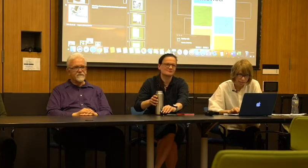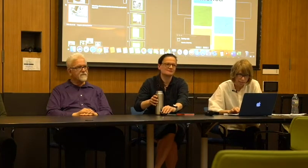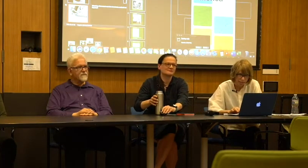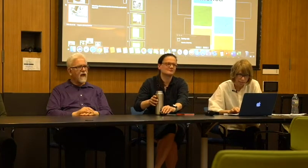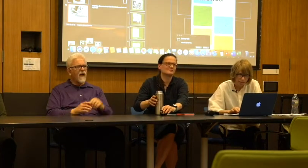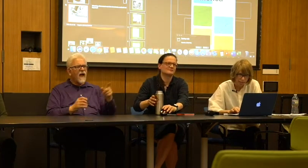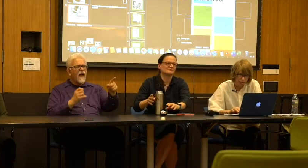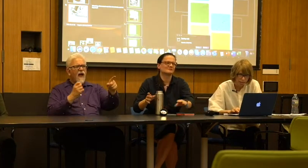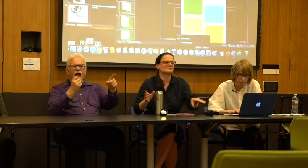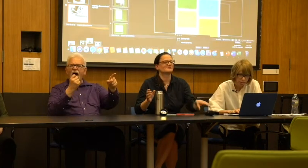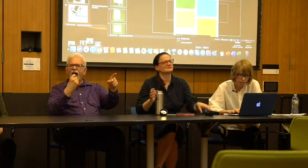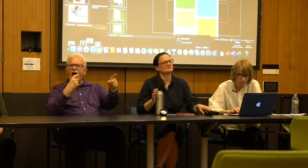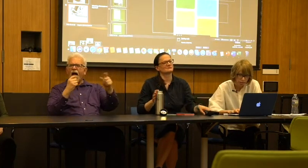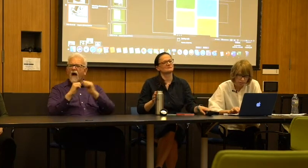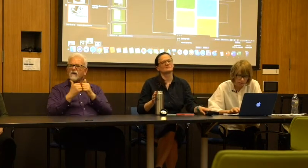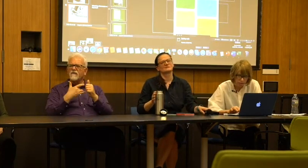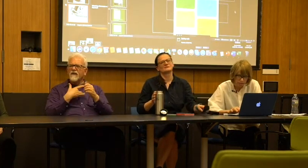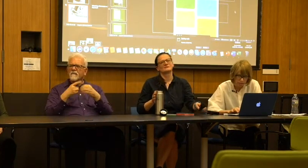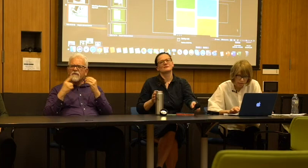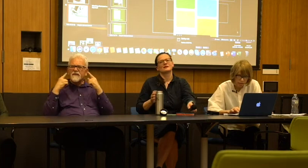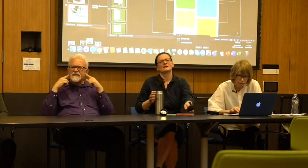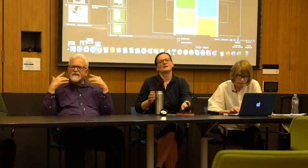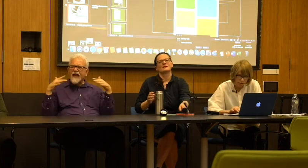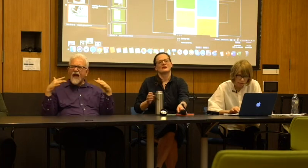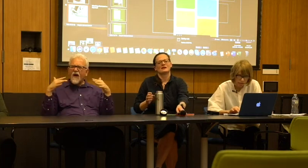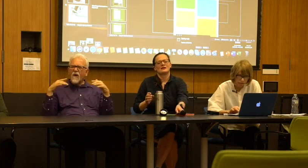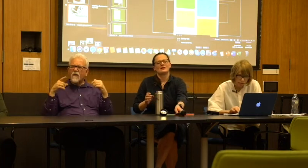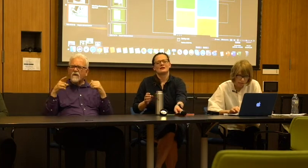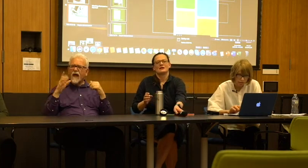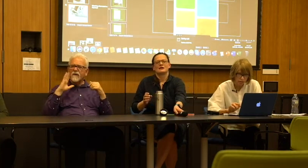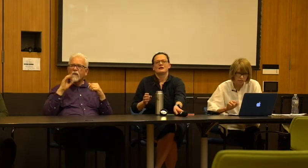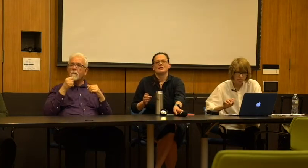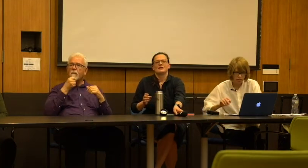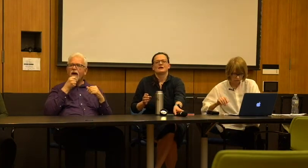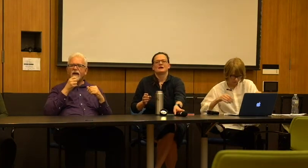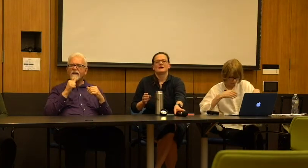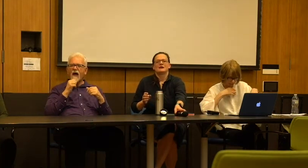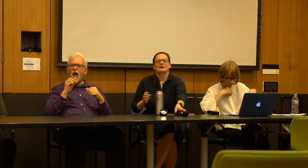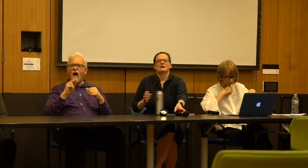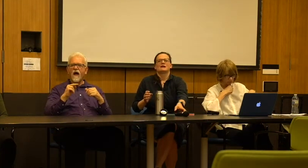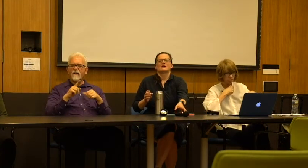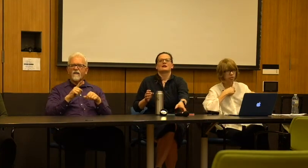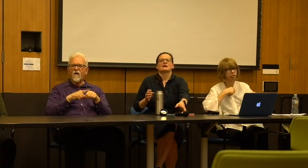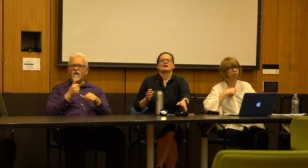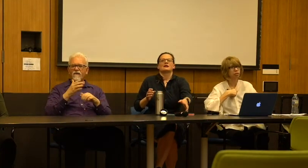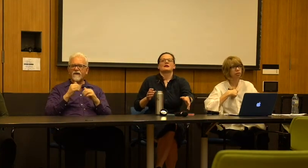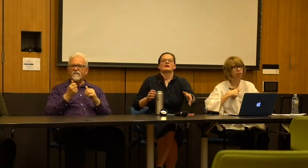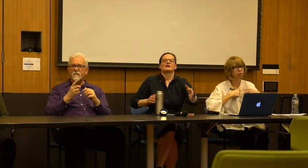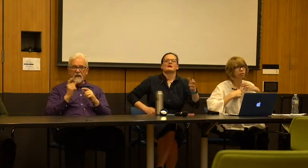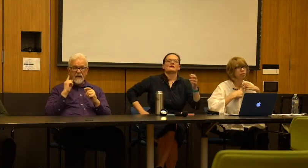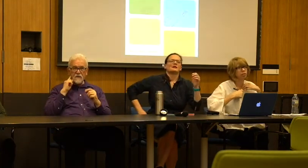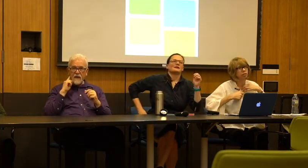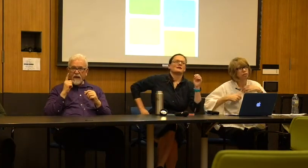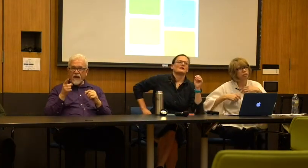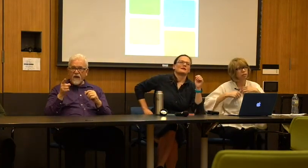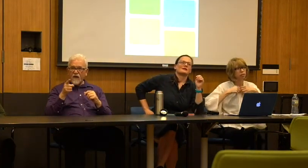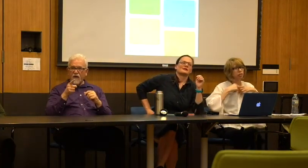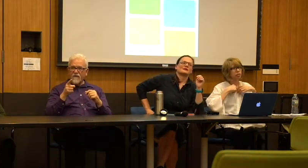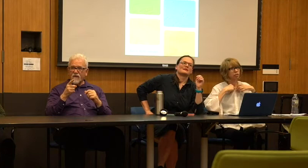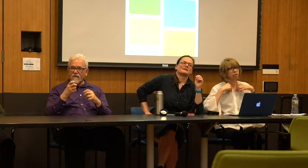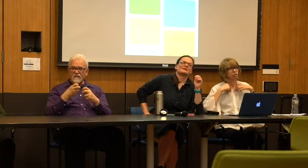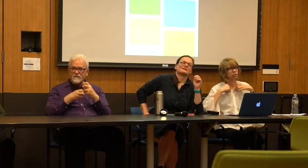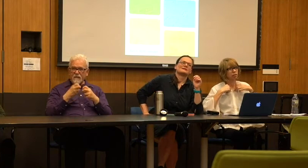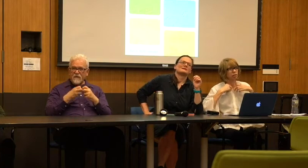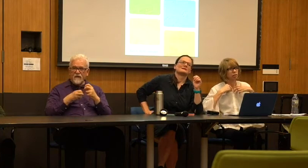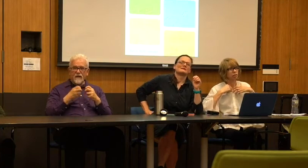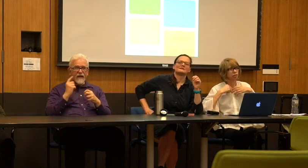How are people feeling on the sound? I know that the microphones aren't staying on longer than a couple of minutes, but I wanted to invite, if you were having a difficult time